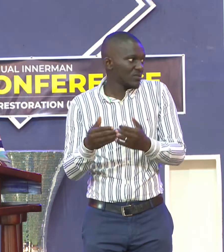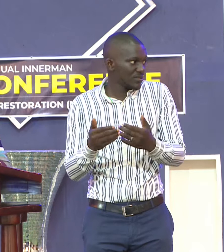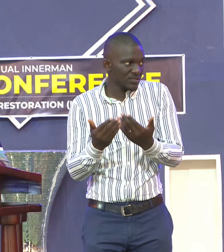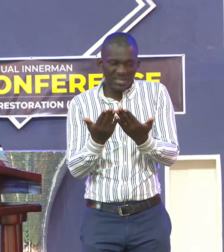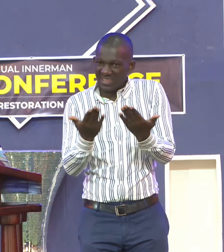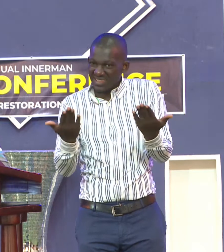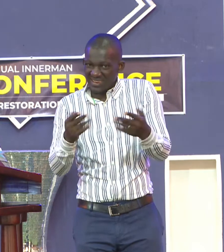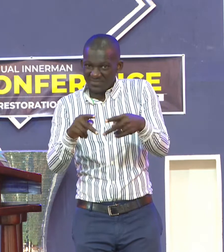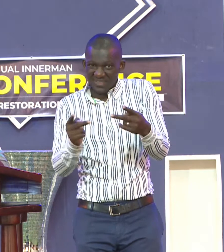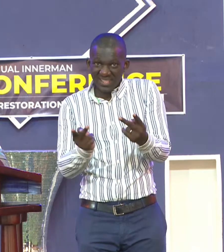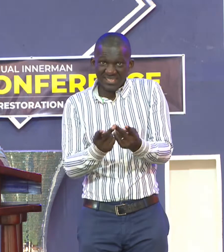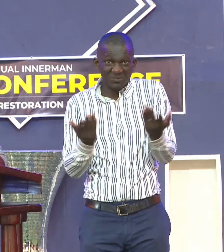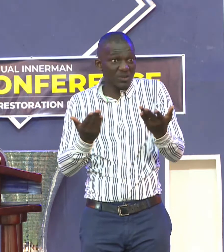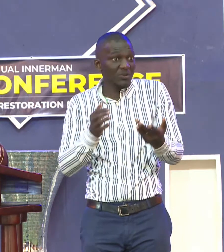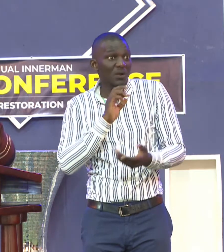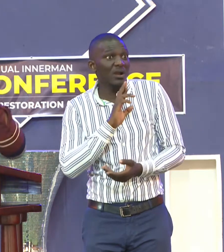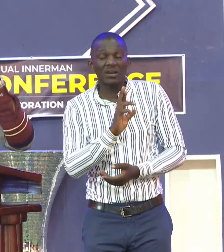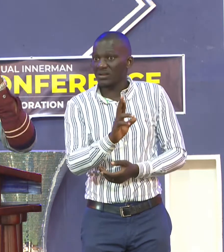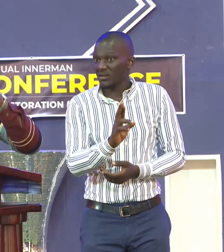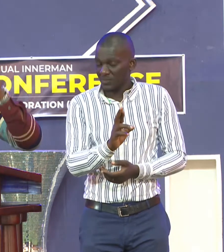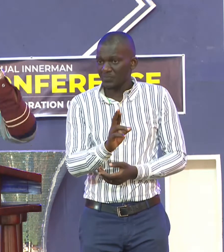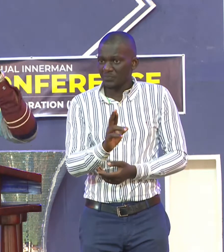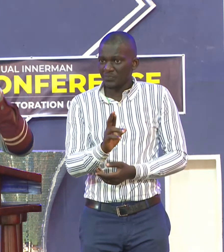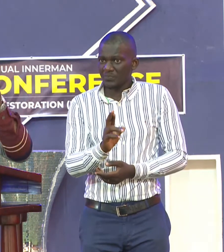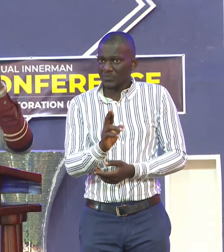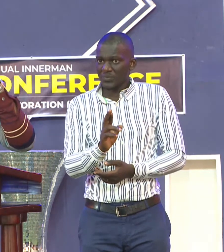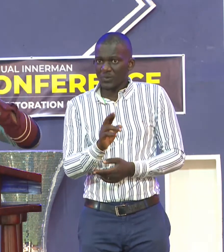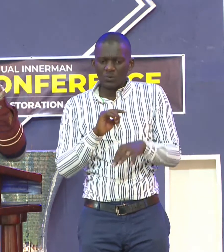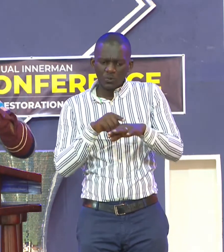someone anywhere you will be.